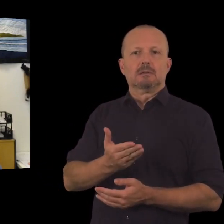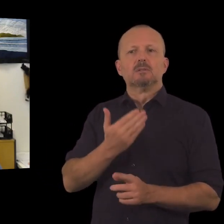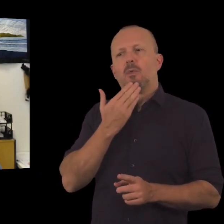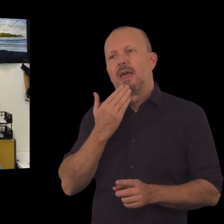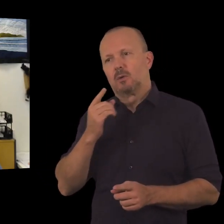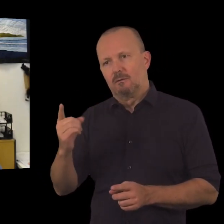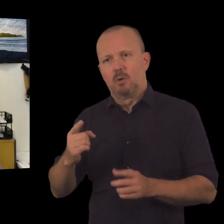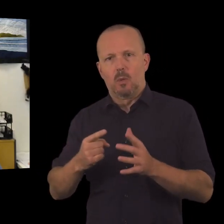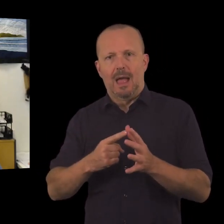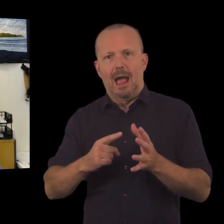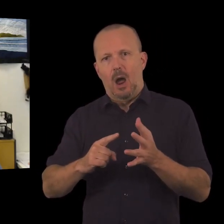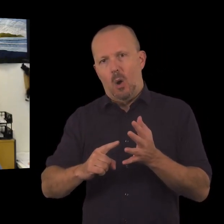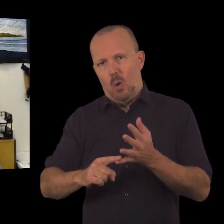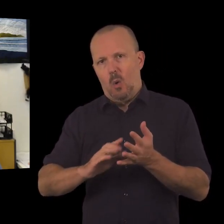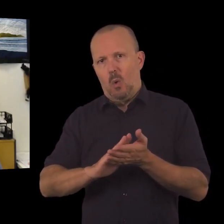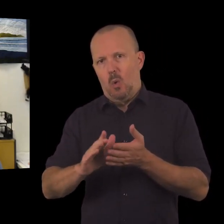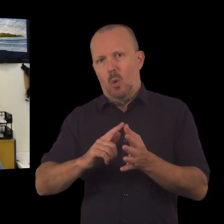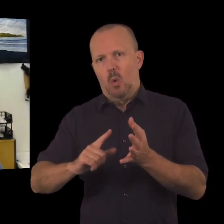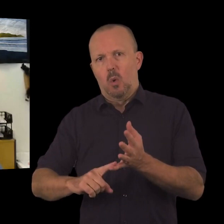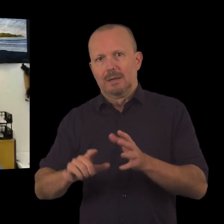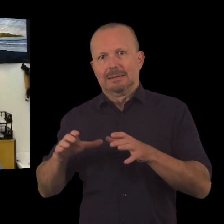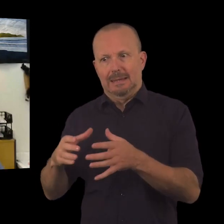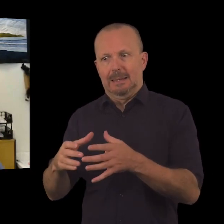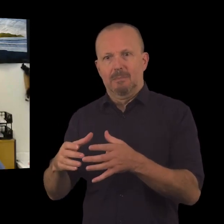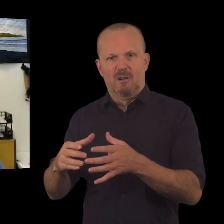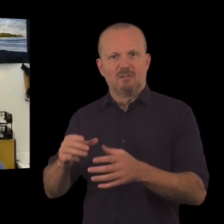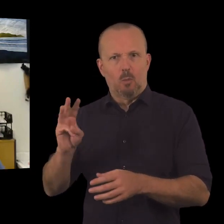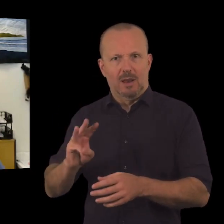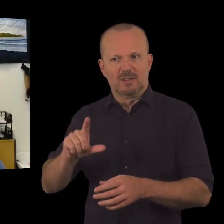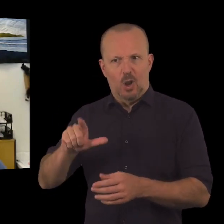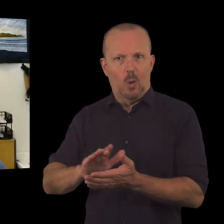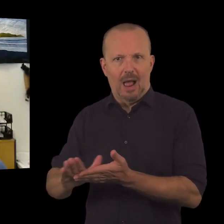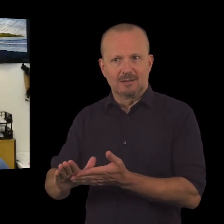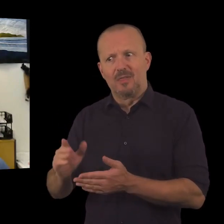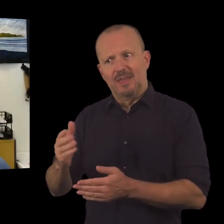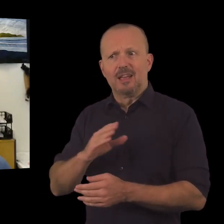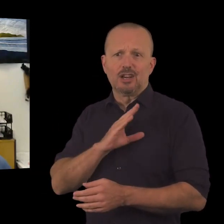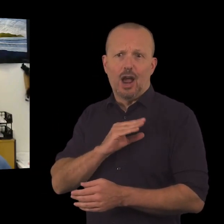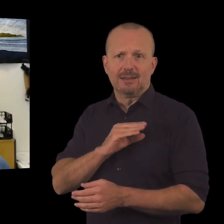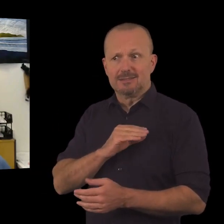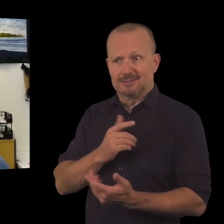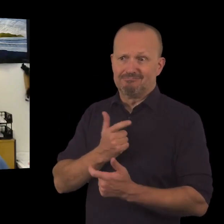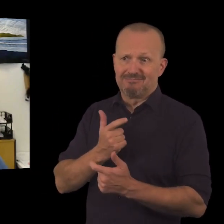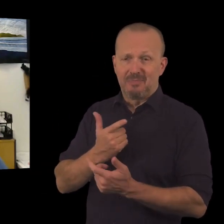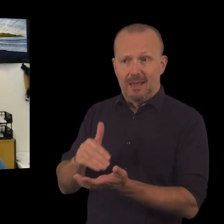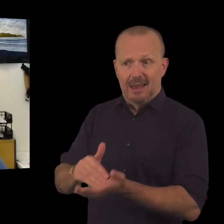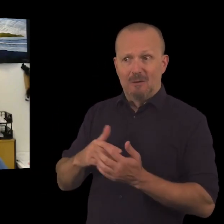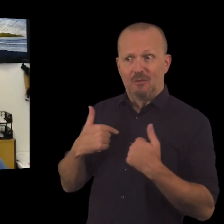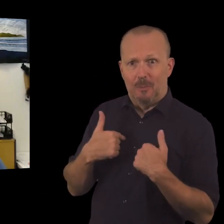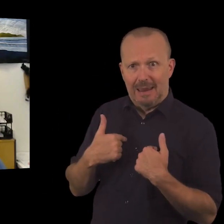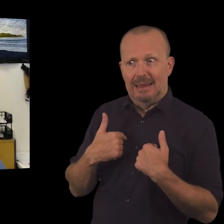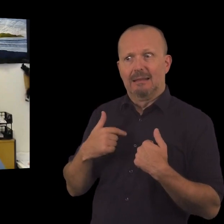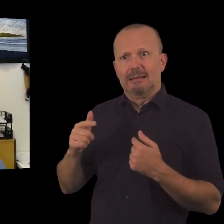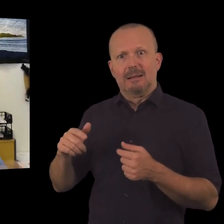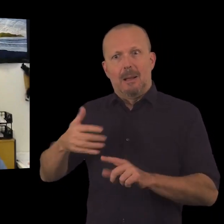professional guidance and your kindness. That I'm laughing because you were very kind to me, that pulled us together, and well